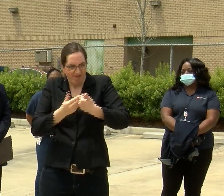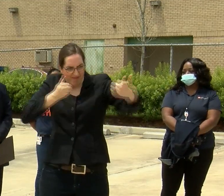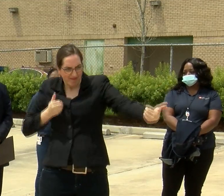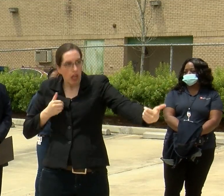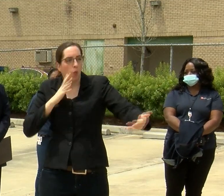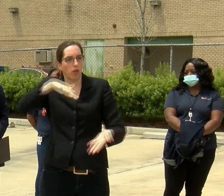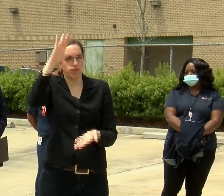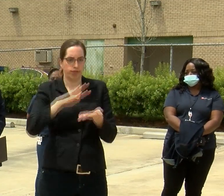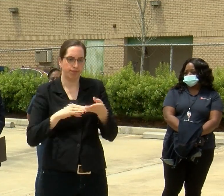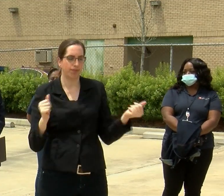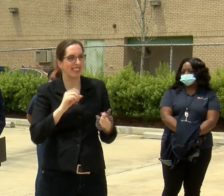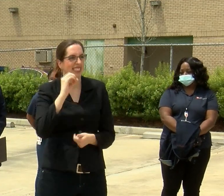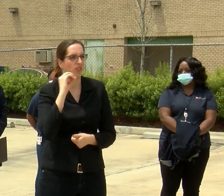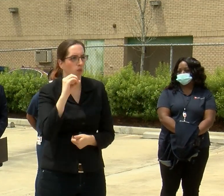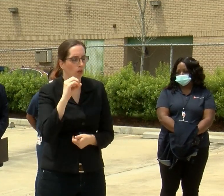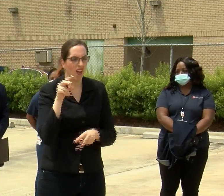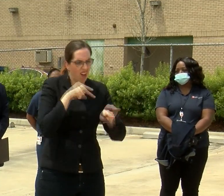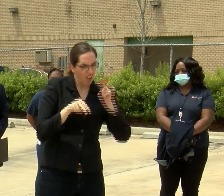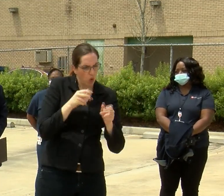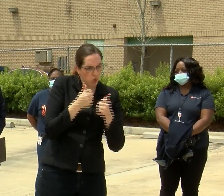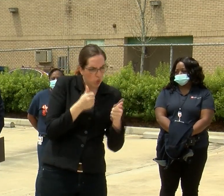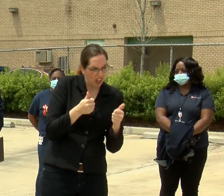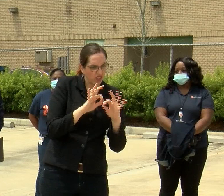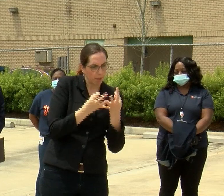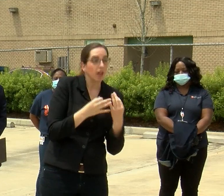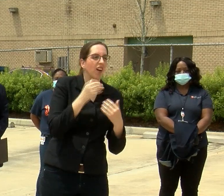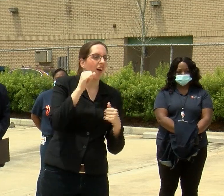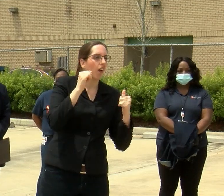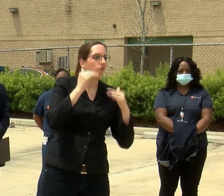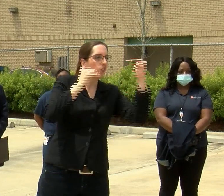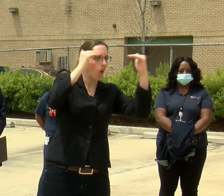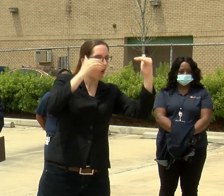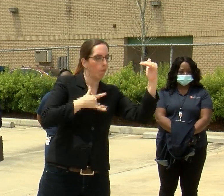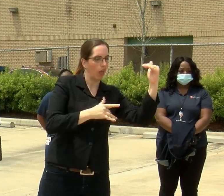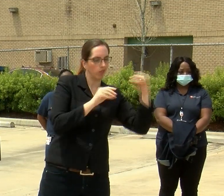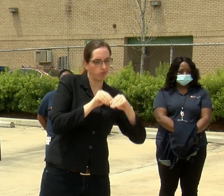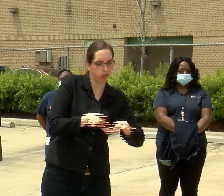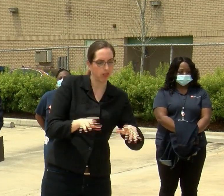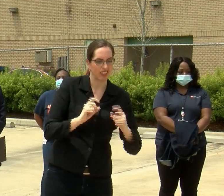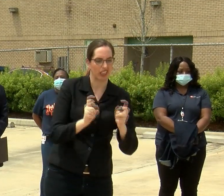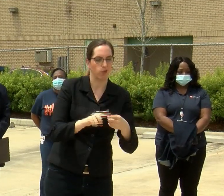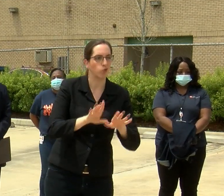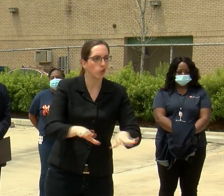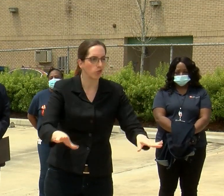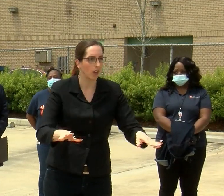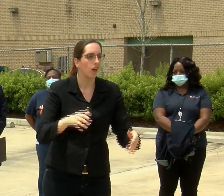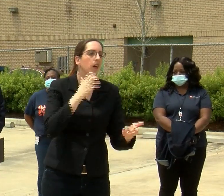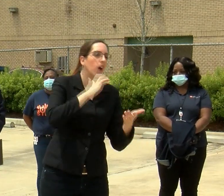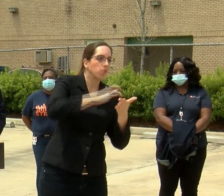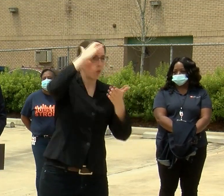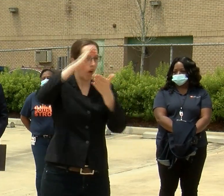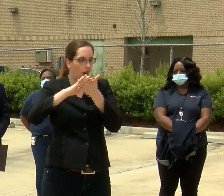not ironically, but they looked at which member of the household, and of course adults spread it to adults more than they spread it to their children, and spouses spread